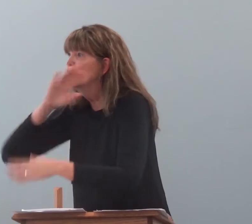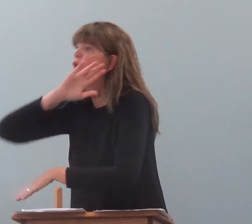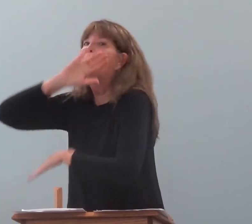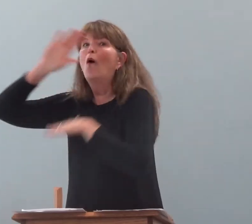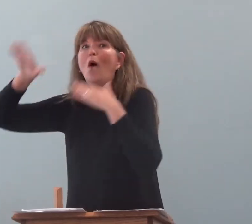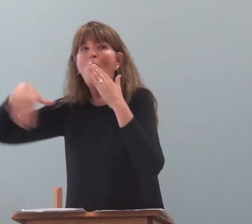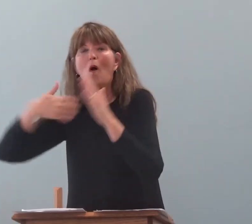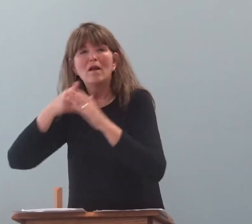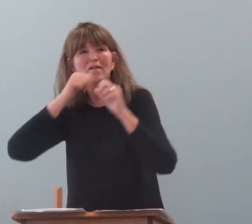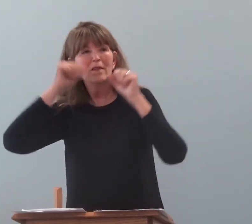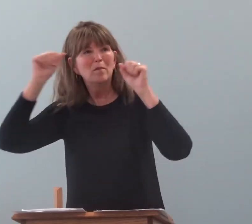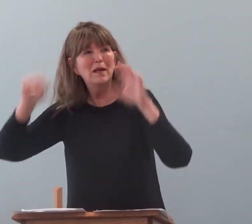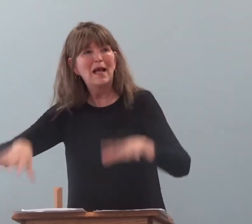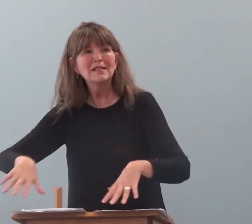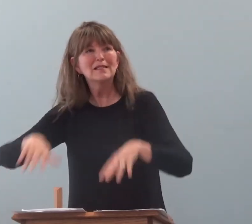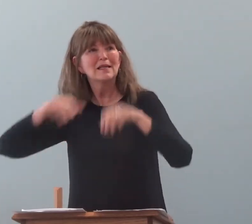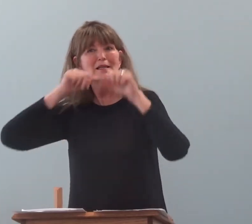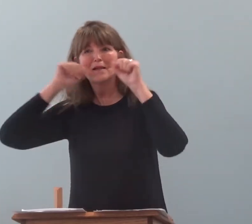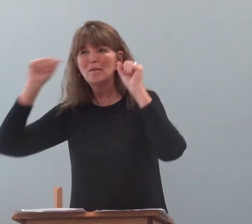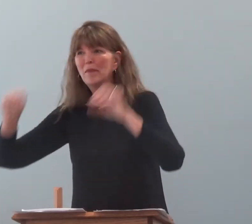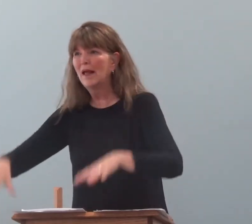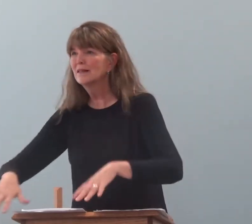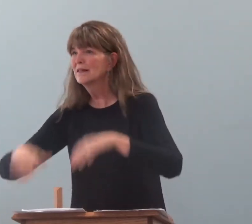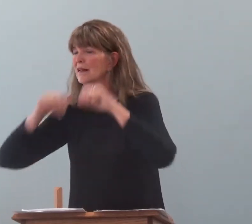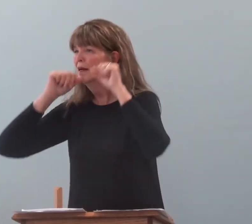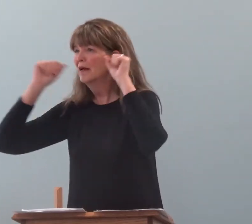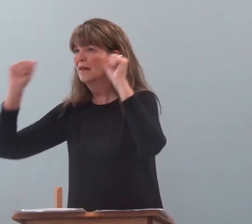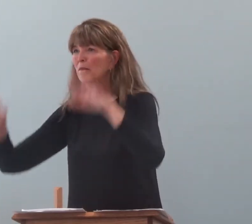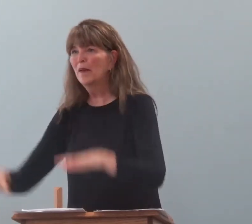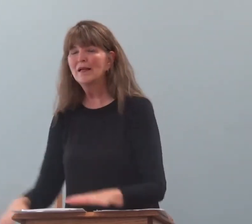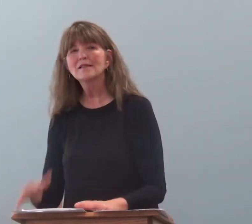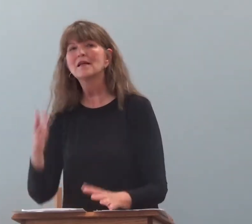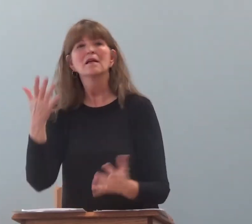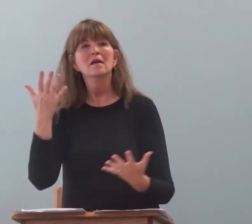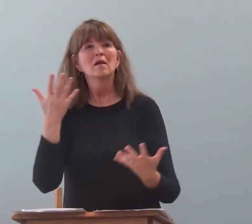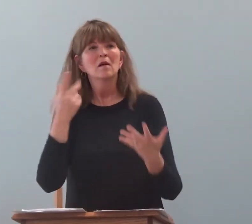bad things, then we will automatically miss all of those blessings.